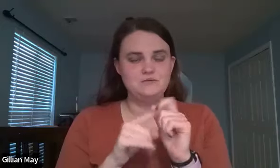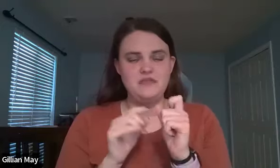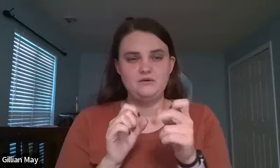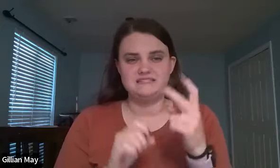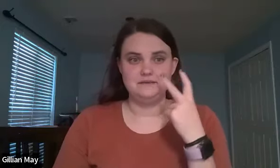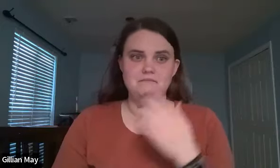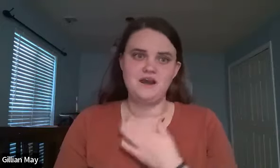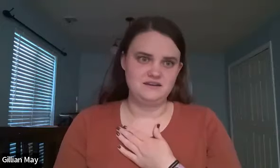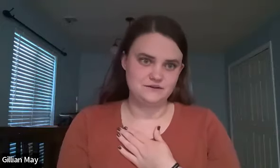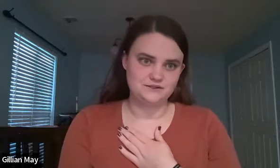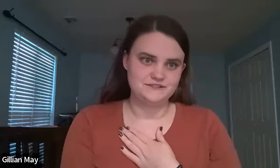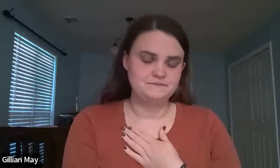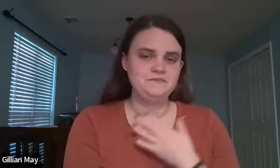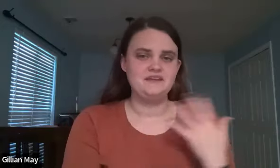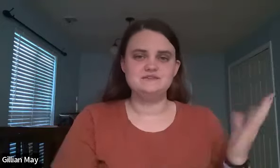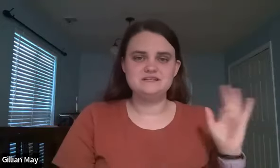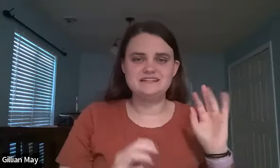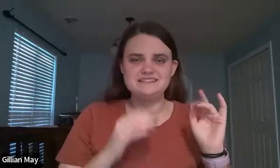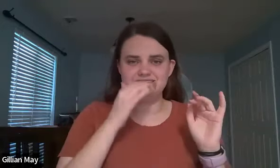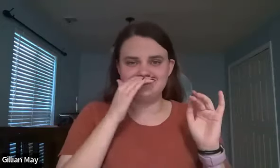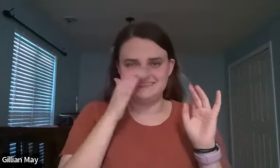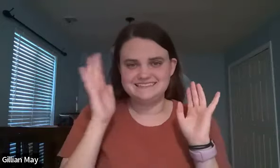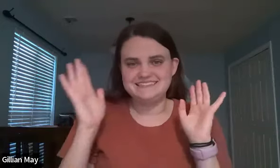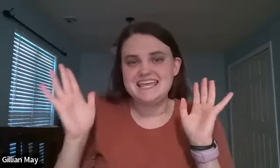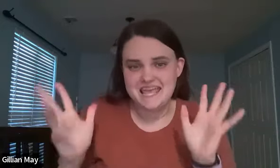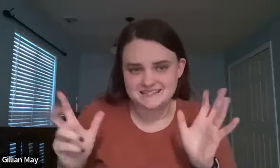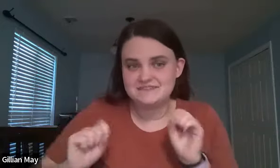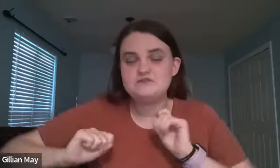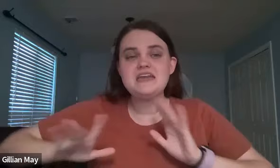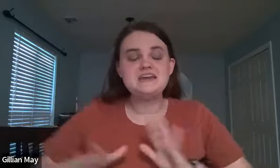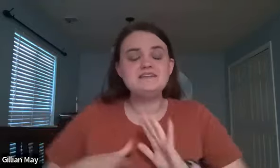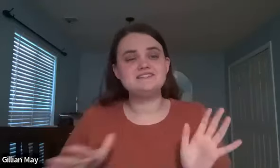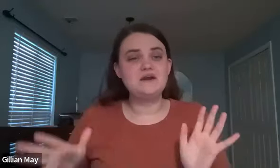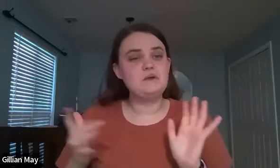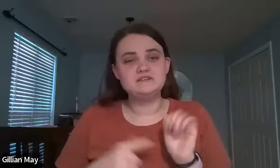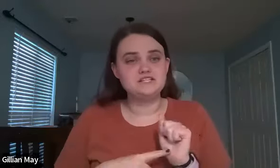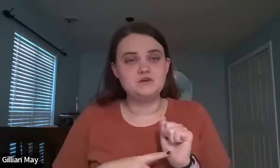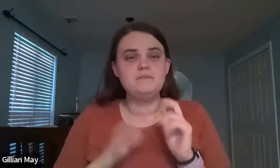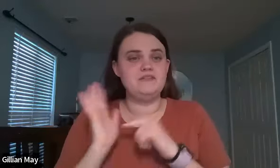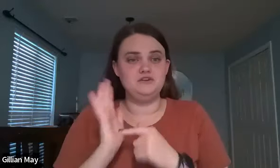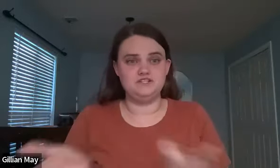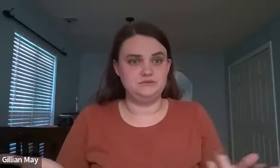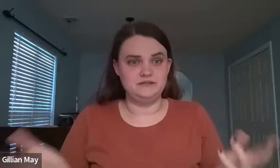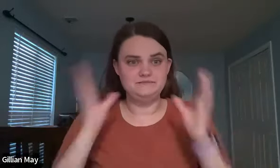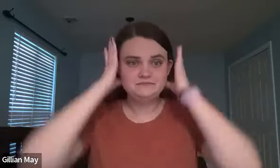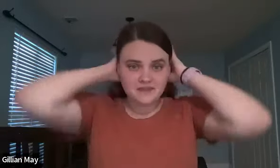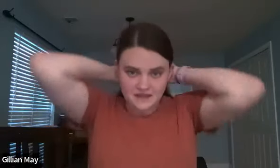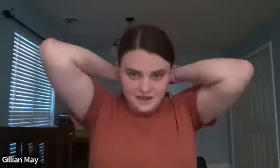it without seeing mine first. It's always a nice little test. If you can't, that's fine. Wait till I show up and then you can do